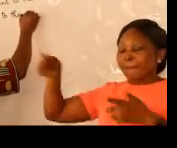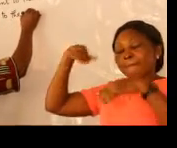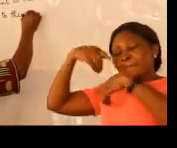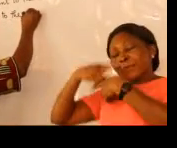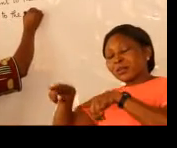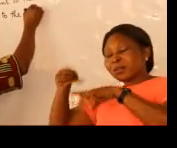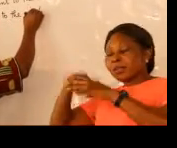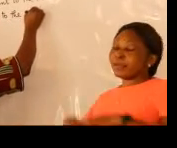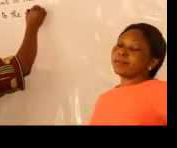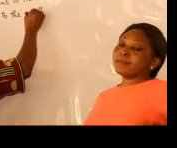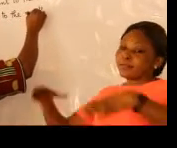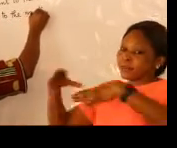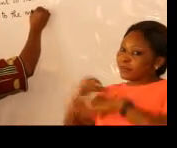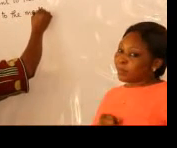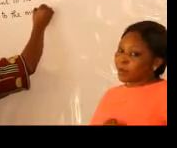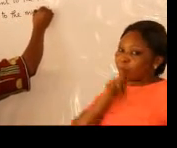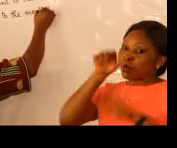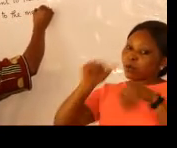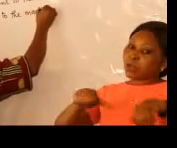market